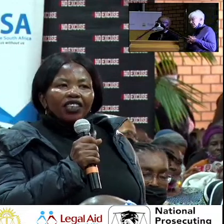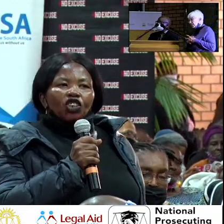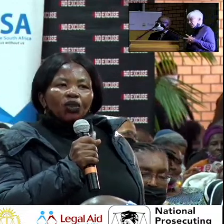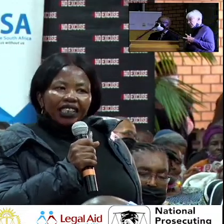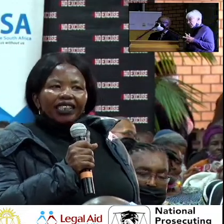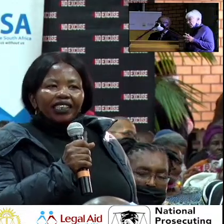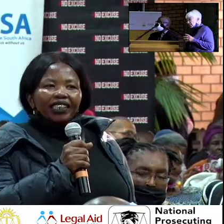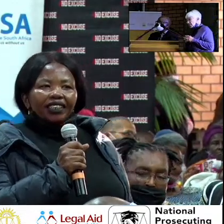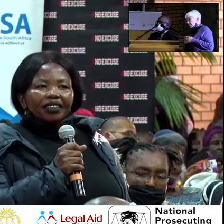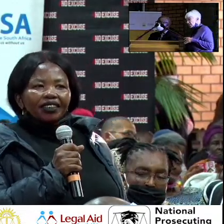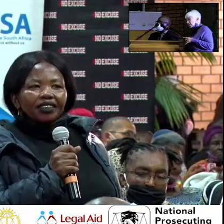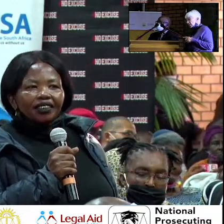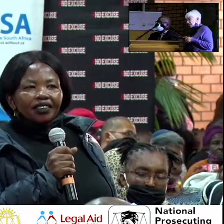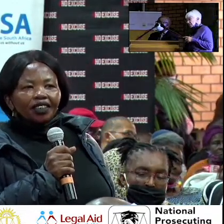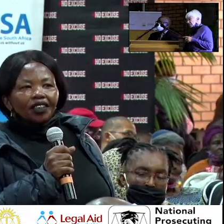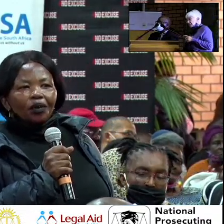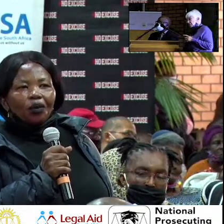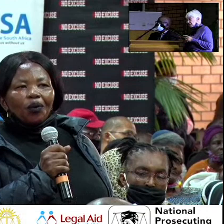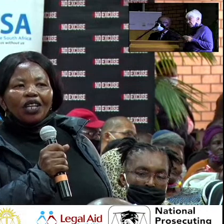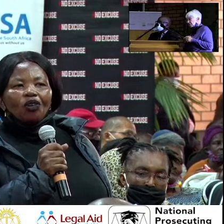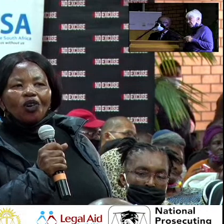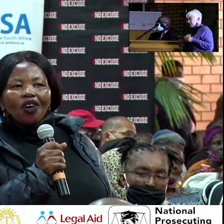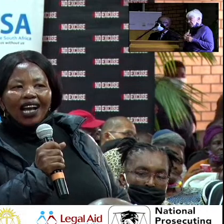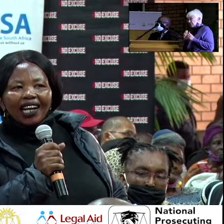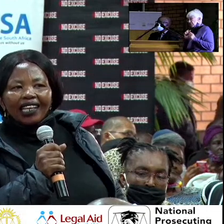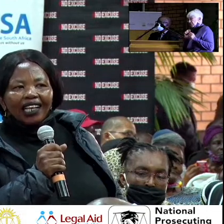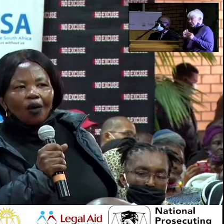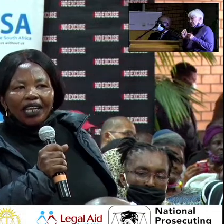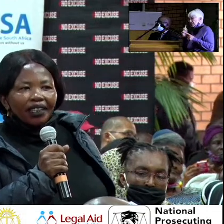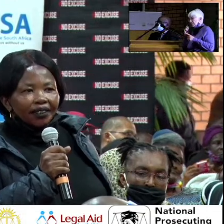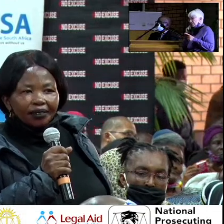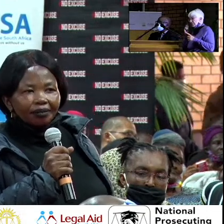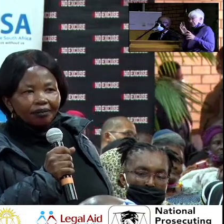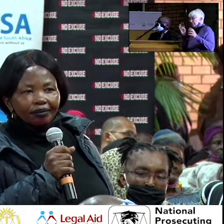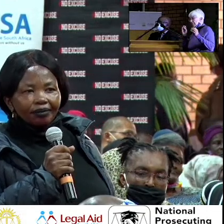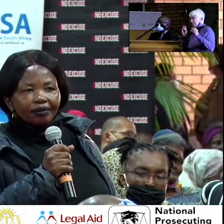When there's shooting, we're no longer running away.